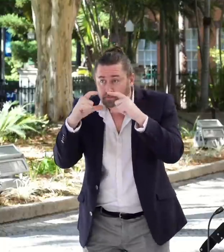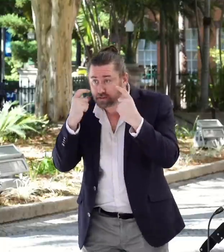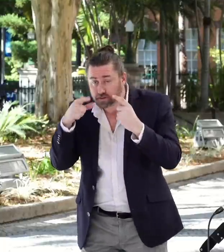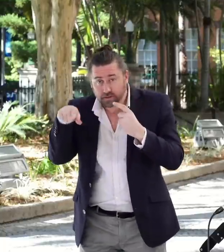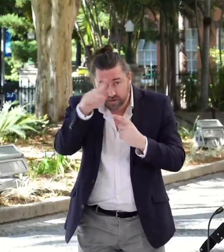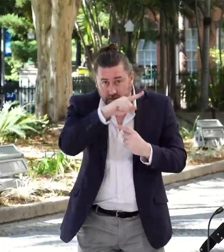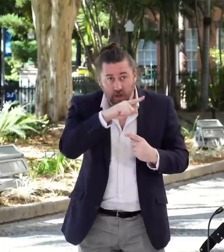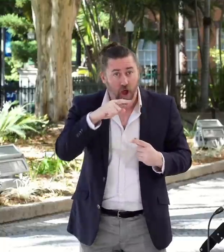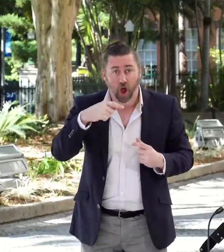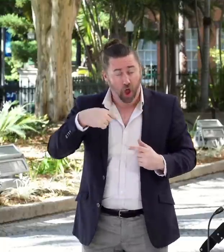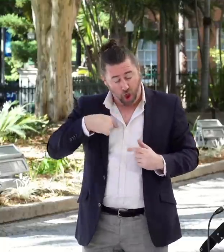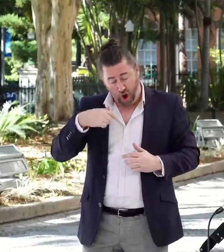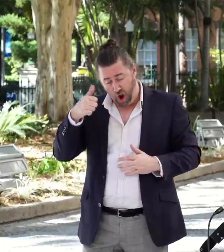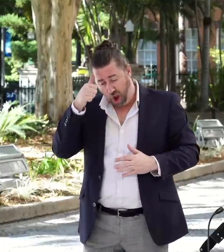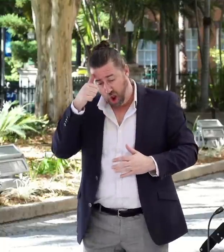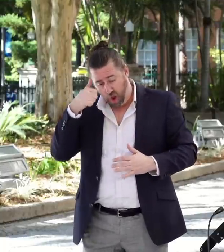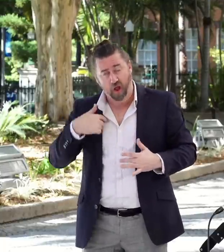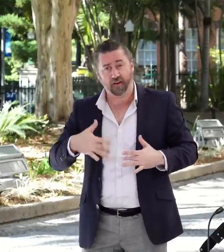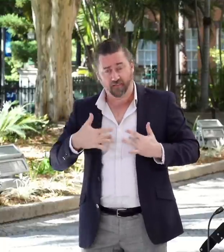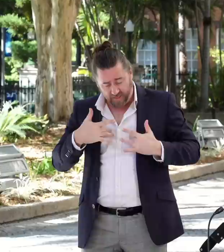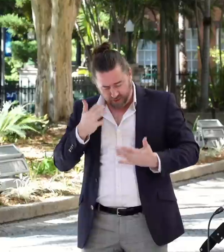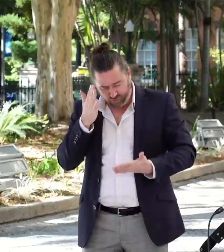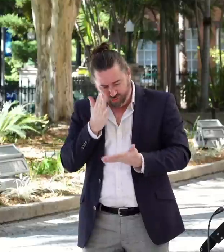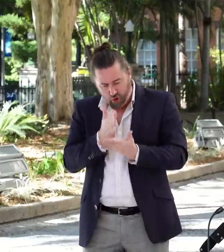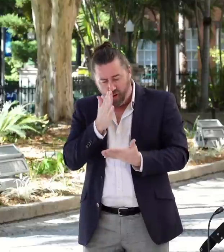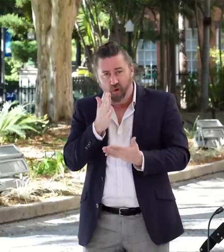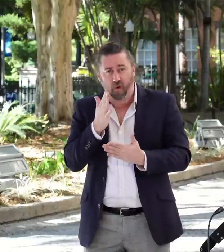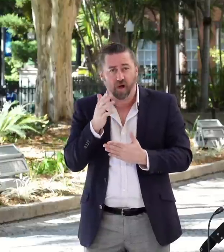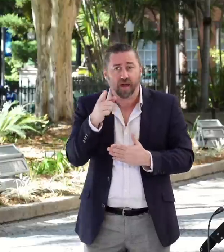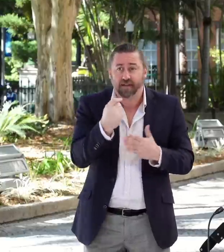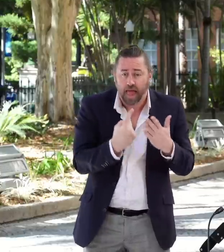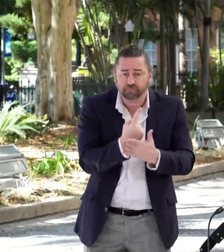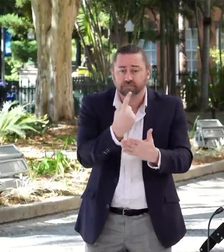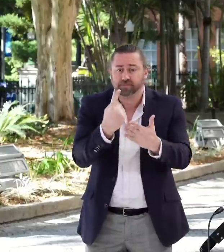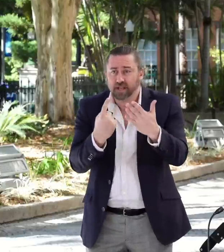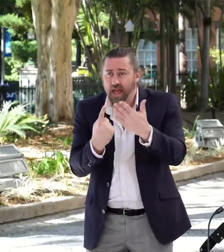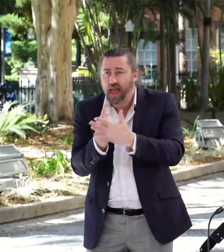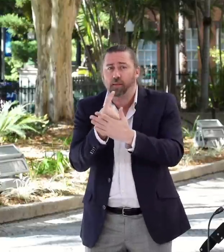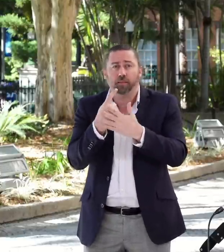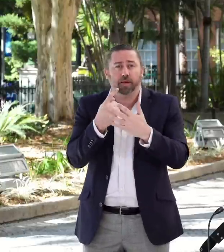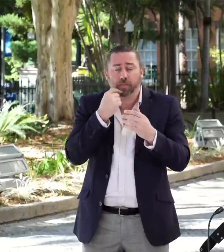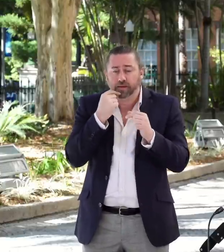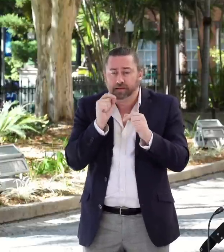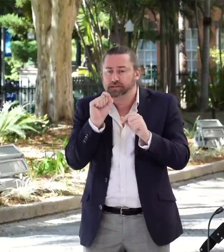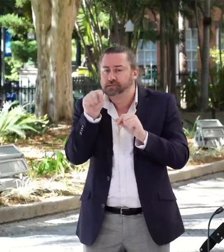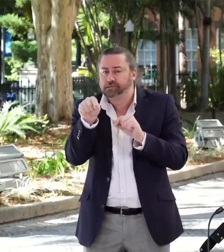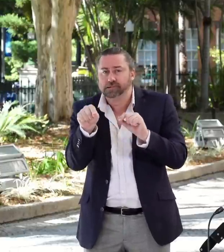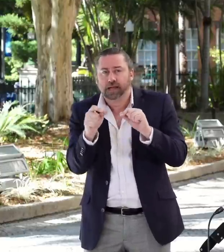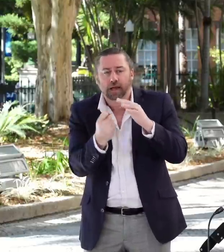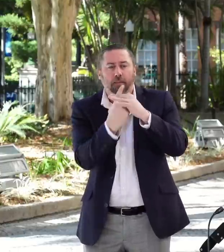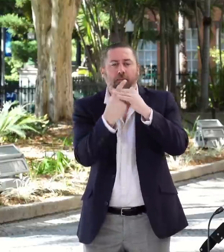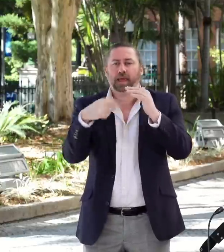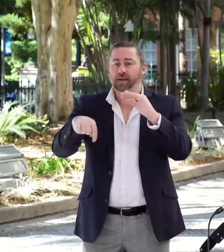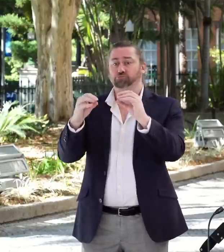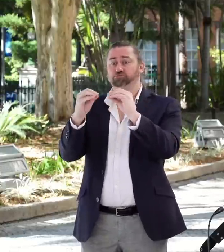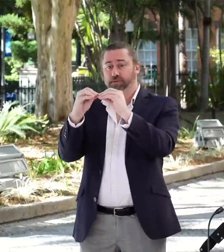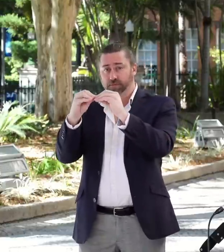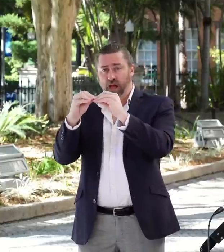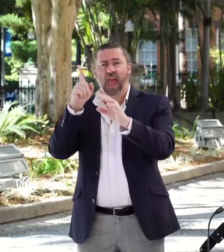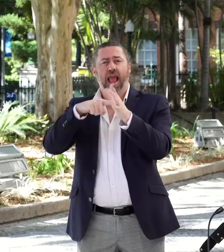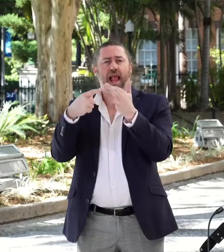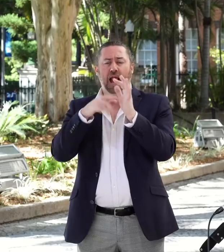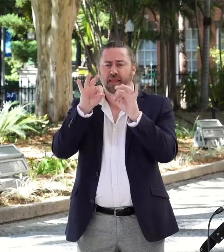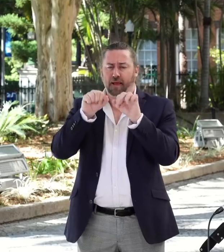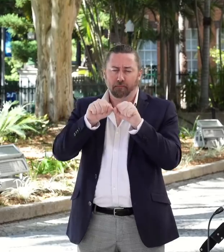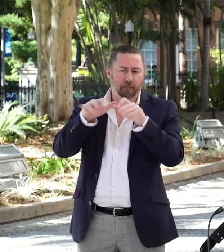my mind whatsoever that with these many, many incursions of the virus that we've had over the last 2 weeks, that masks have